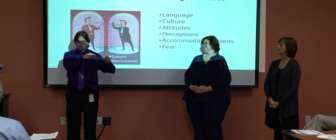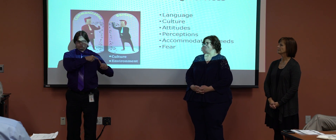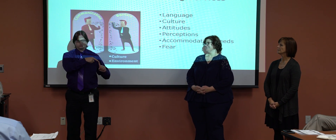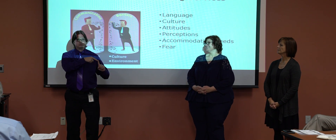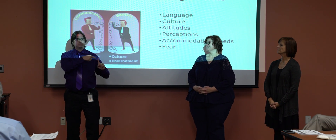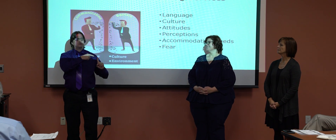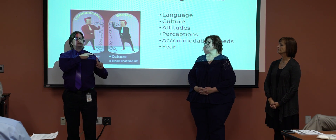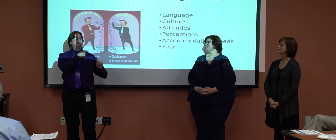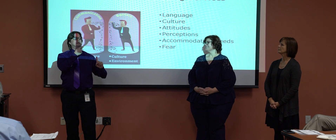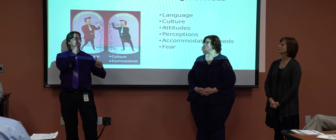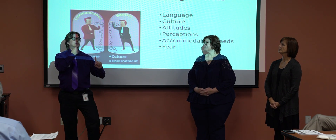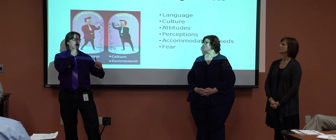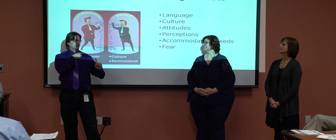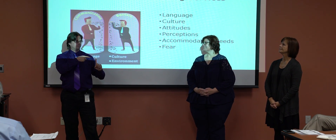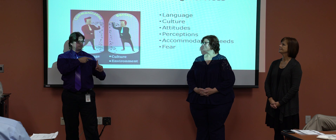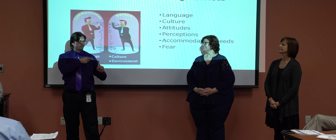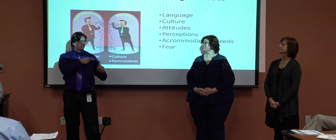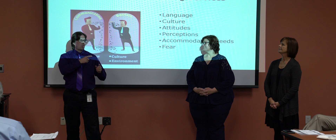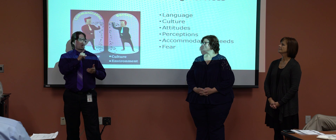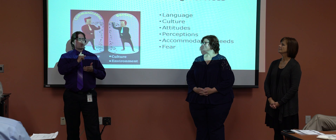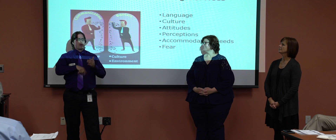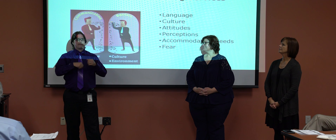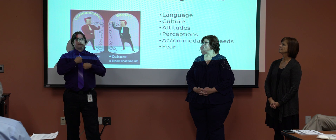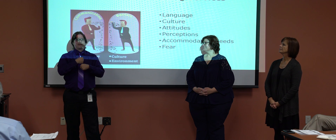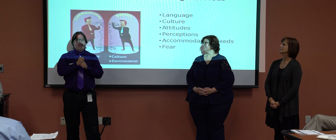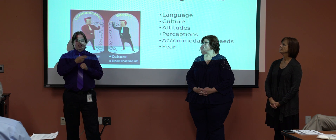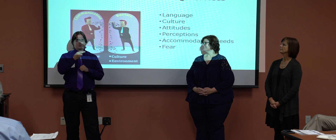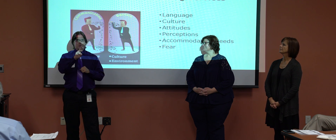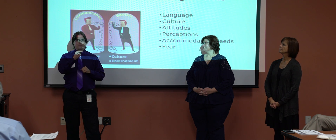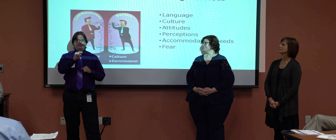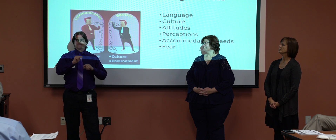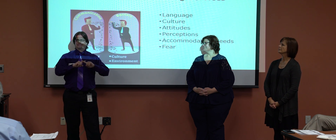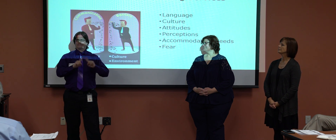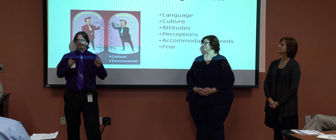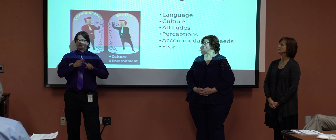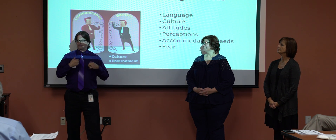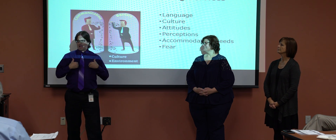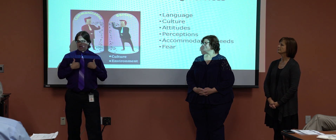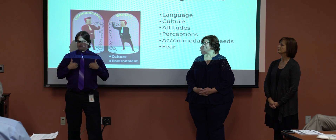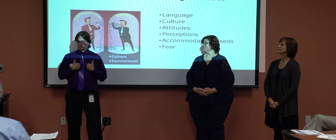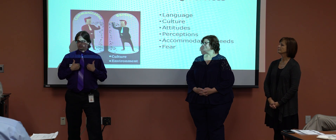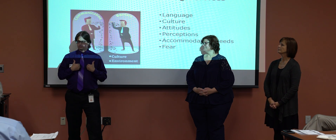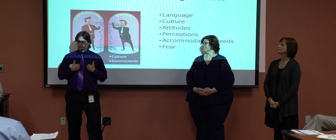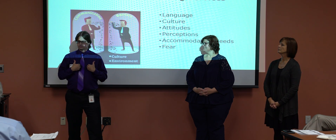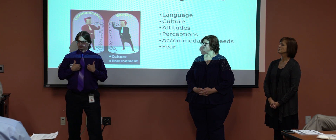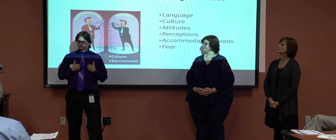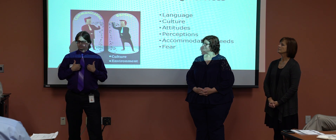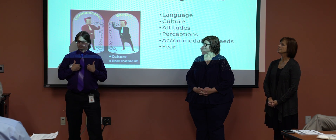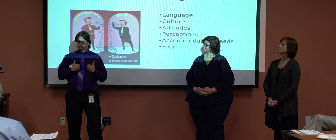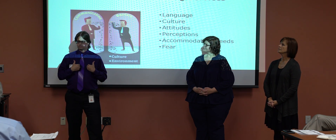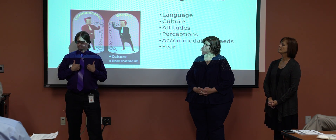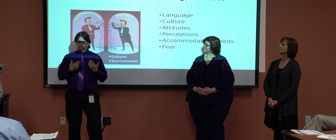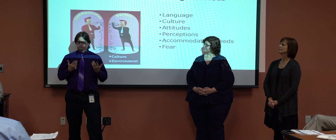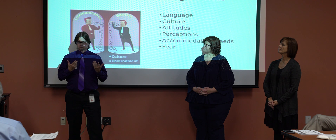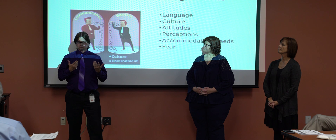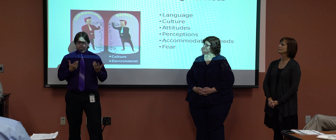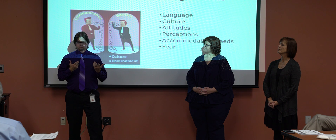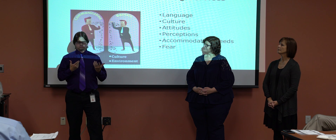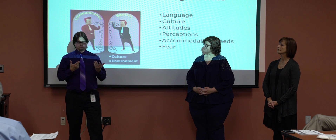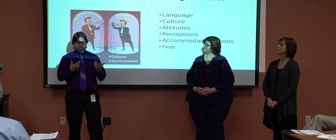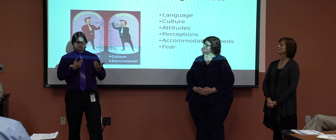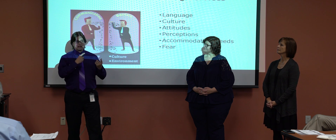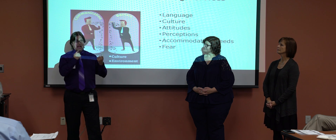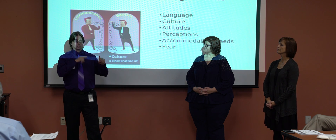remember which one said this quote specifically, but it was a quote from one of them. And this is how far it goes back. What makes humans different